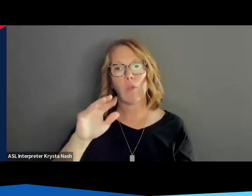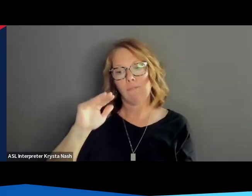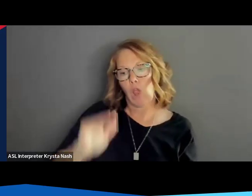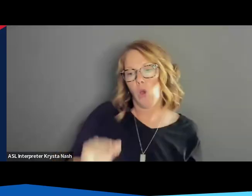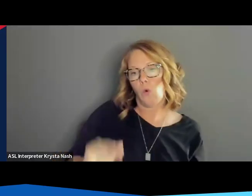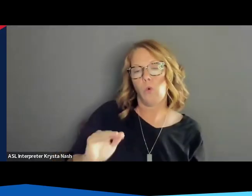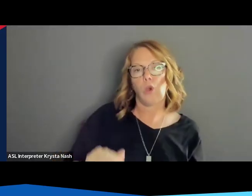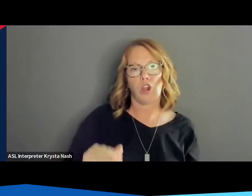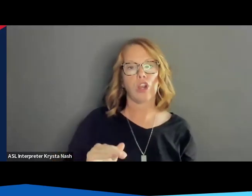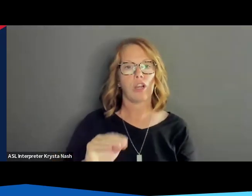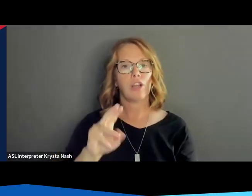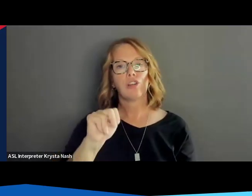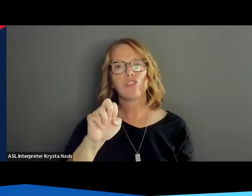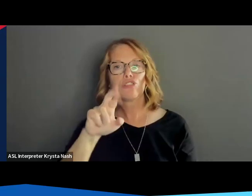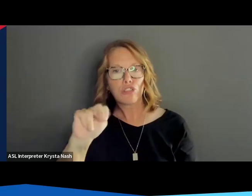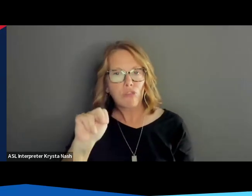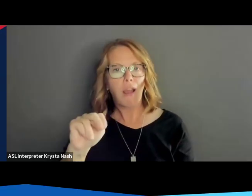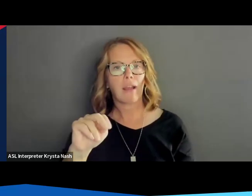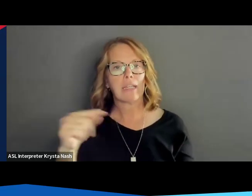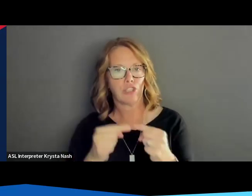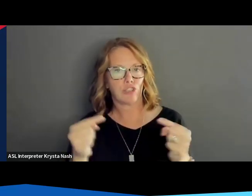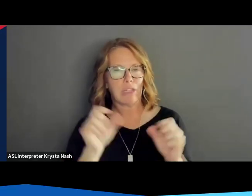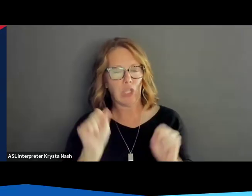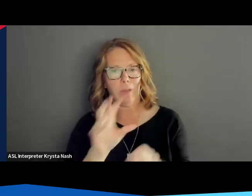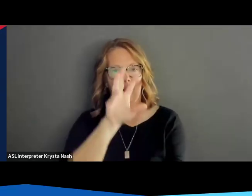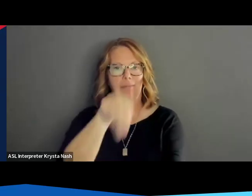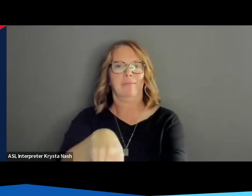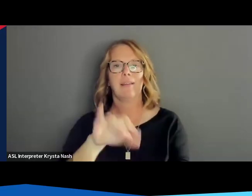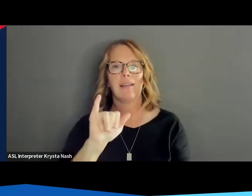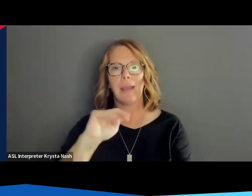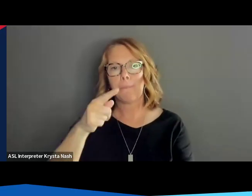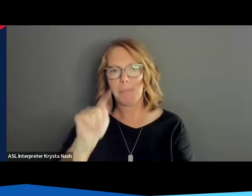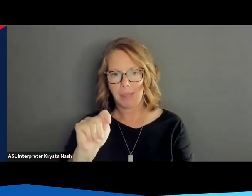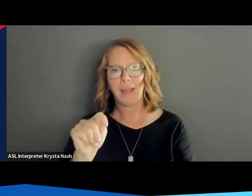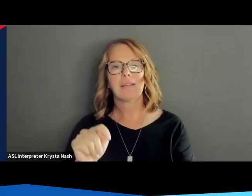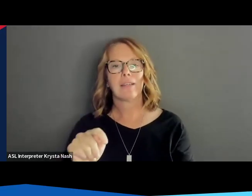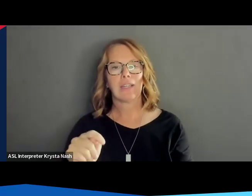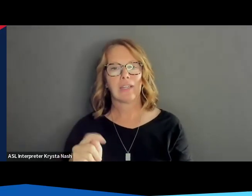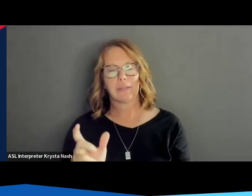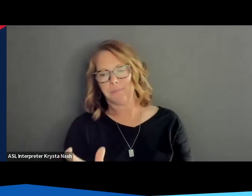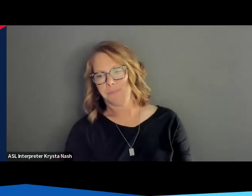lower motor neuron injury. You can get an implant where you have a little device